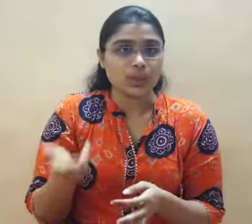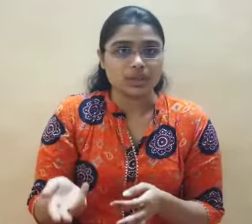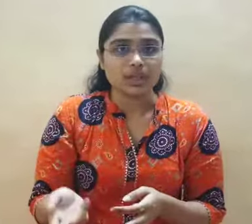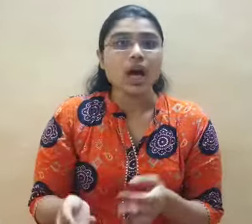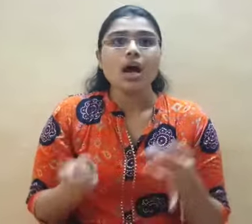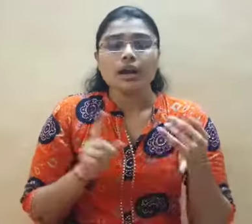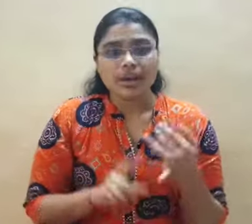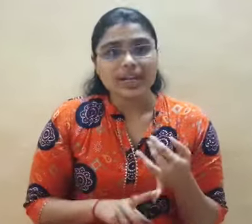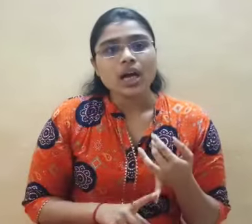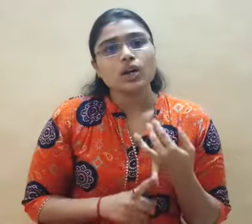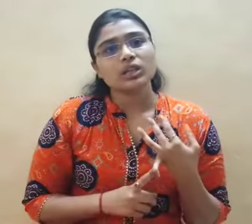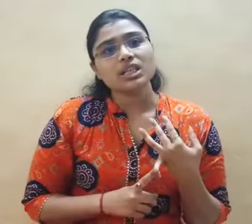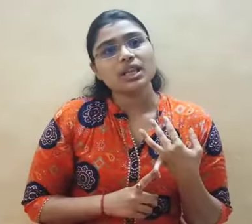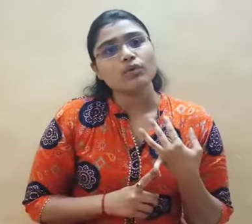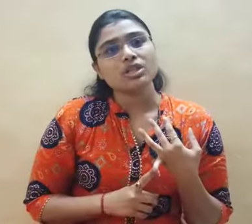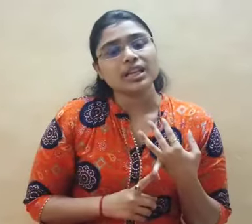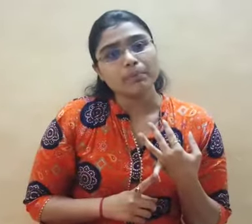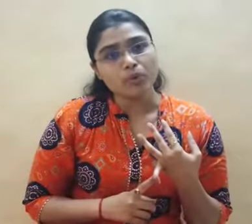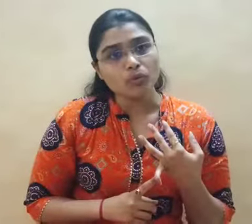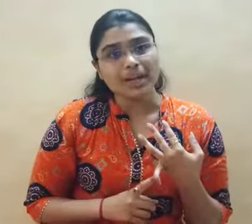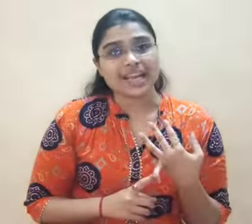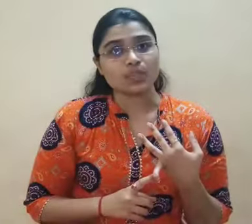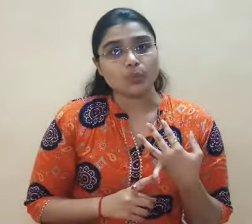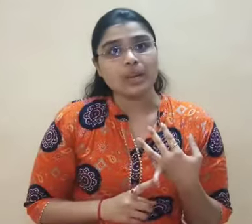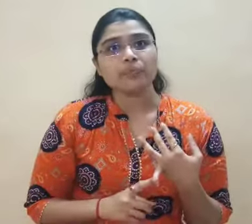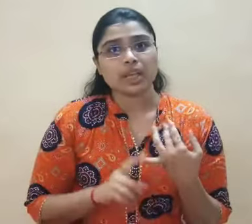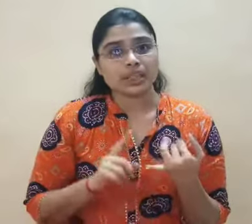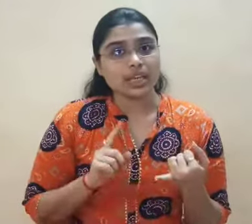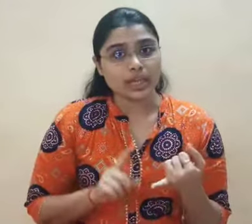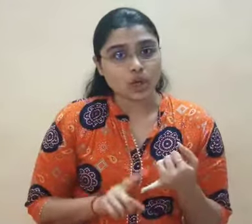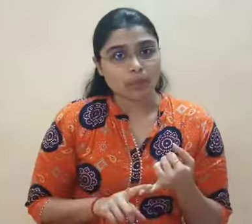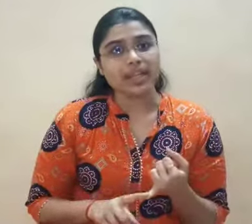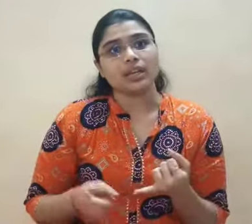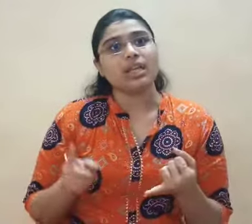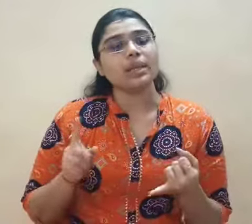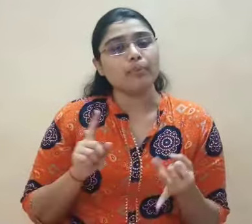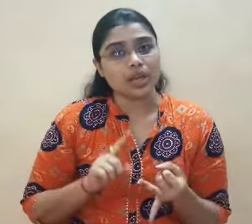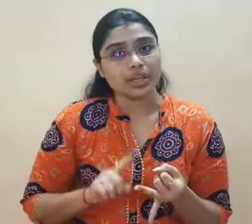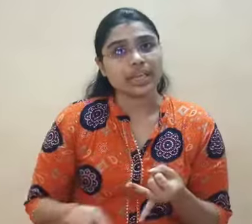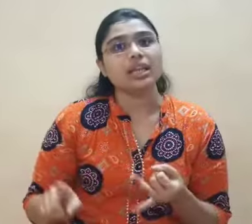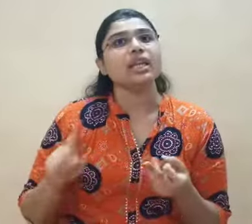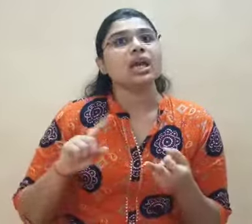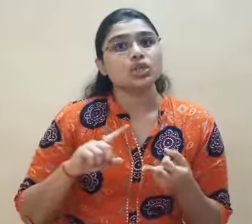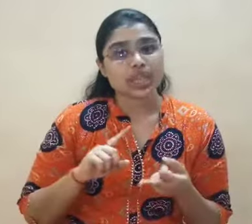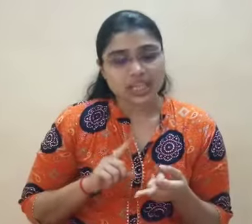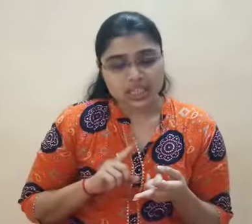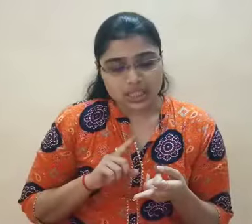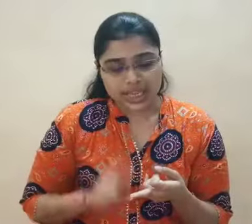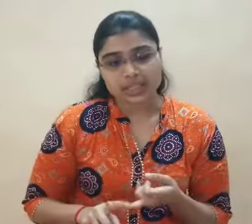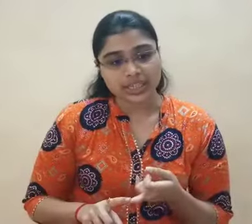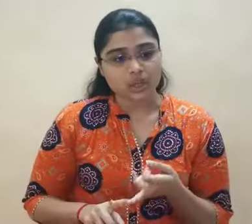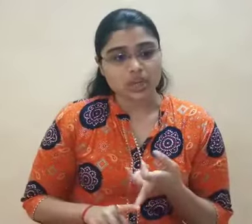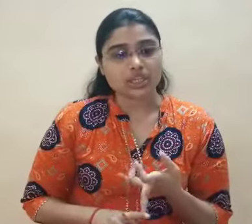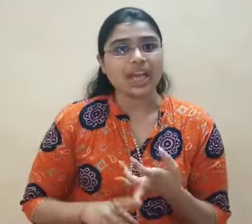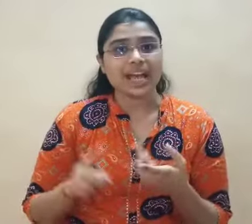it. Right? Now this, there was an improvement as well in the economically, politically, science and technology, as